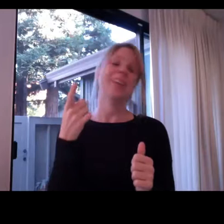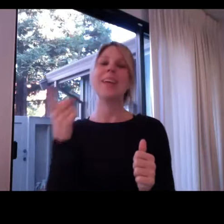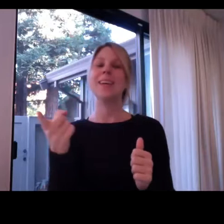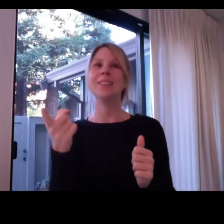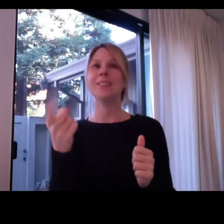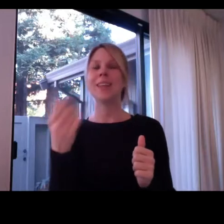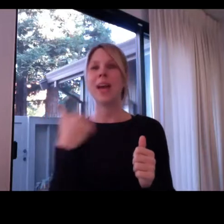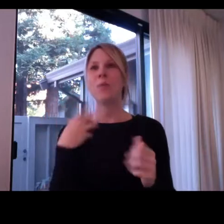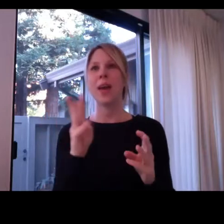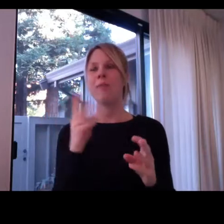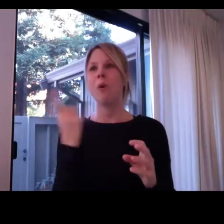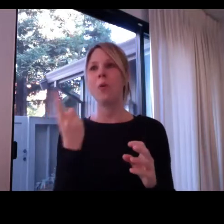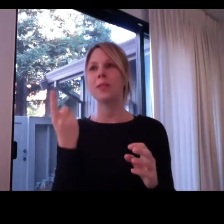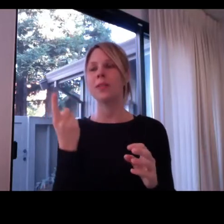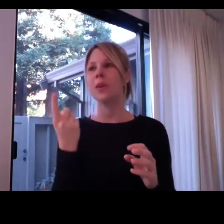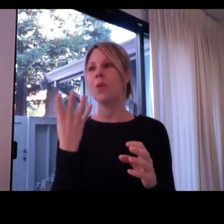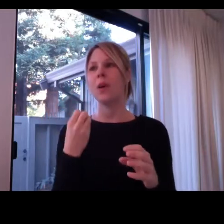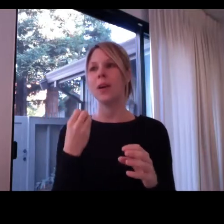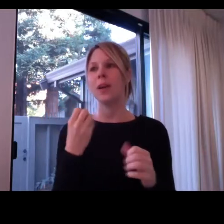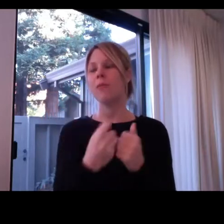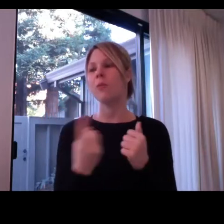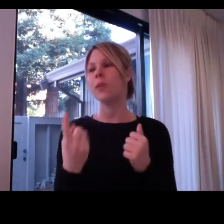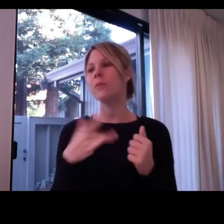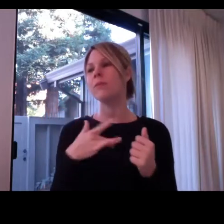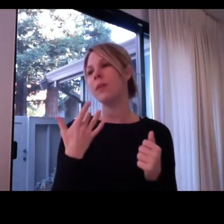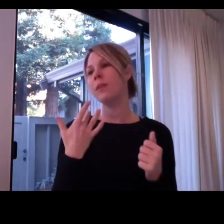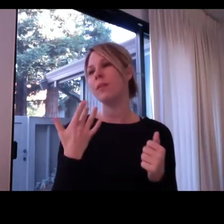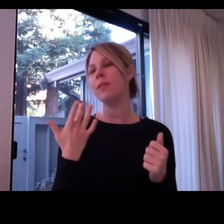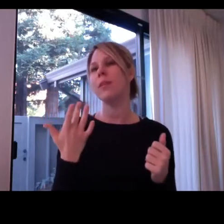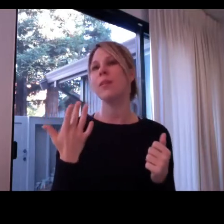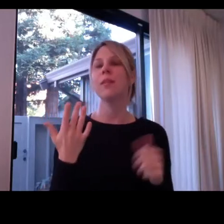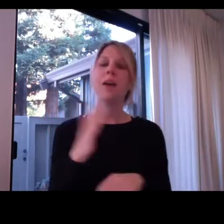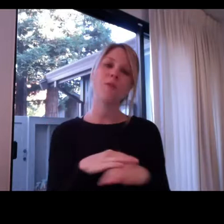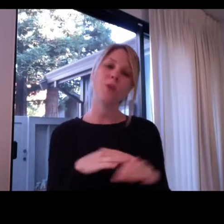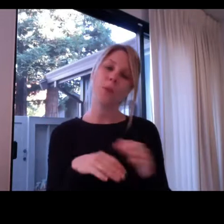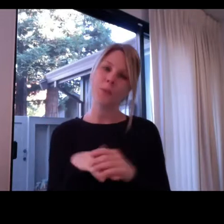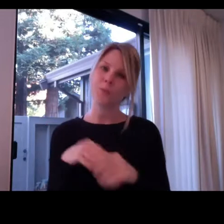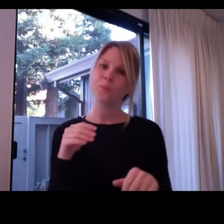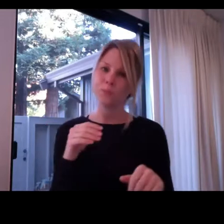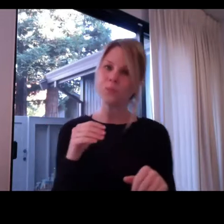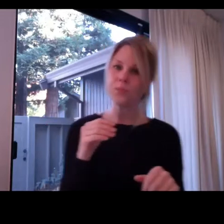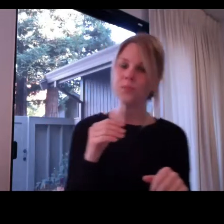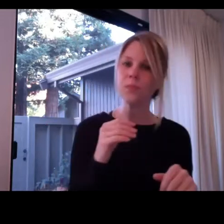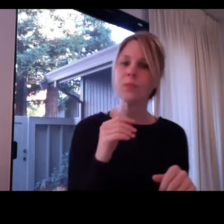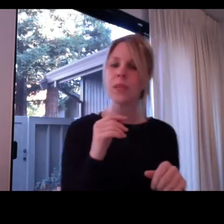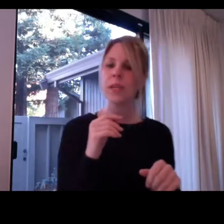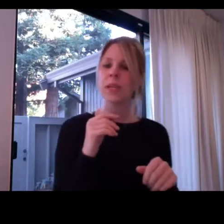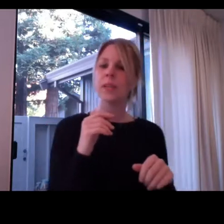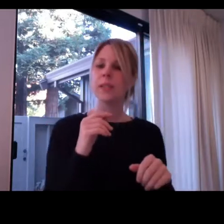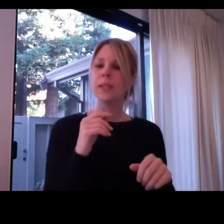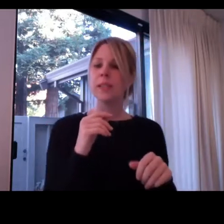grandpa. He just had a way of always wanting everyone to feel comfortable. So go in here,